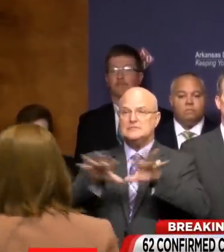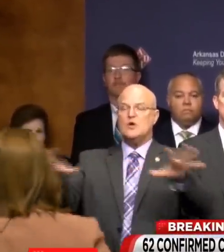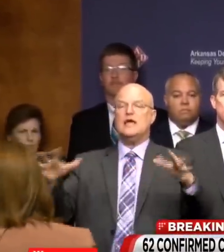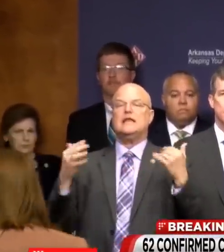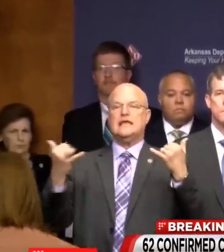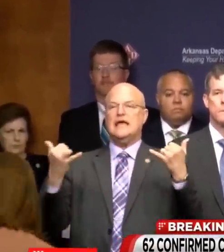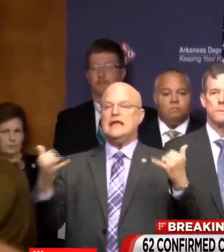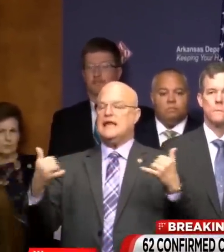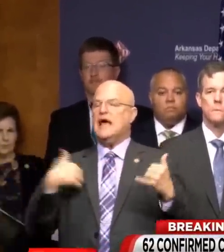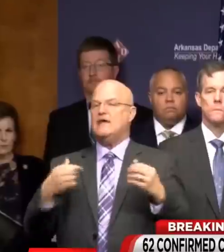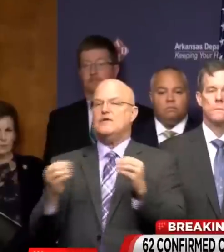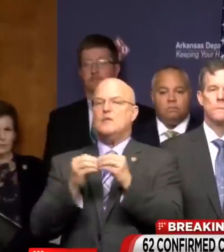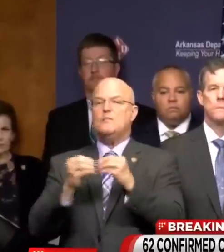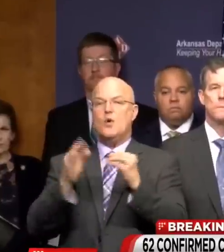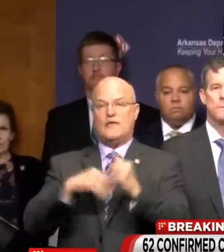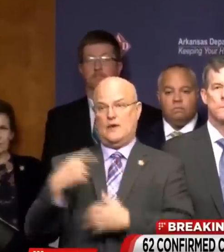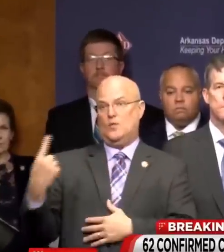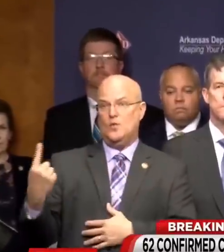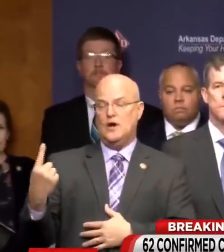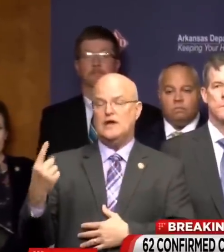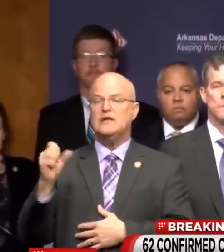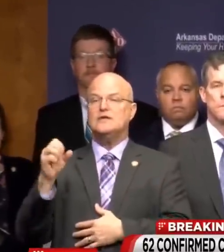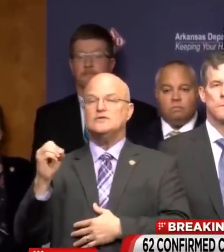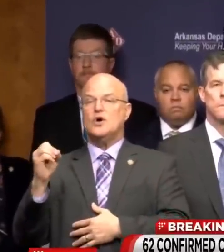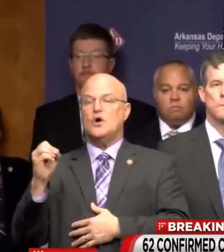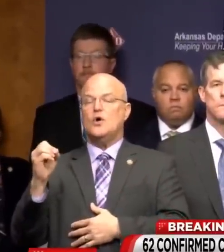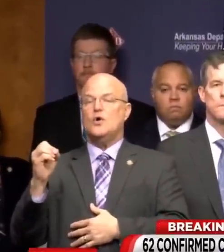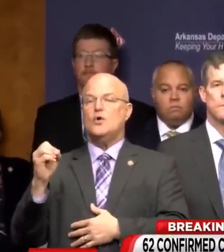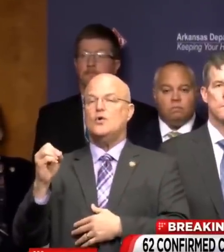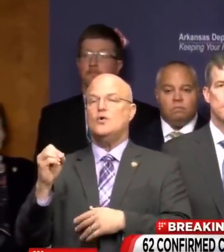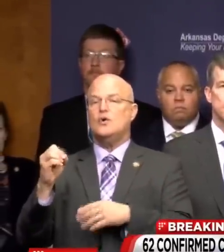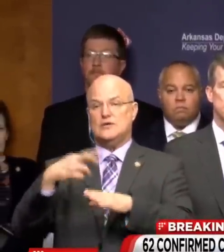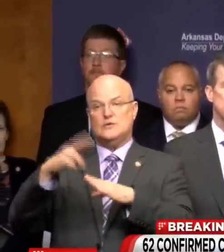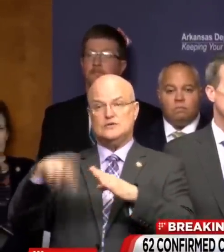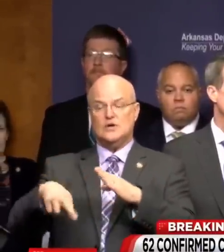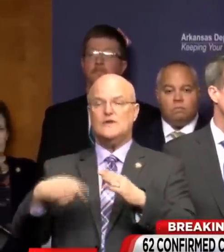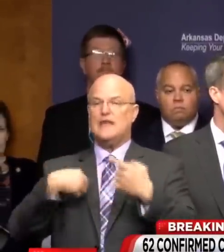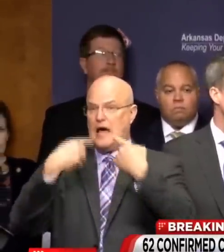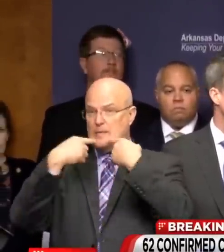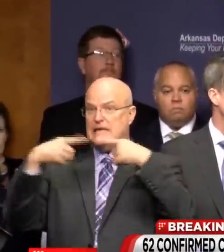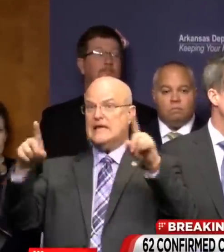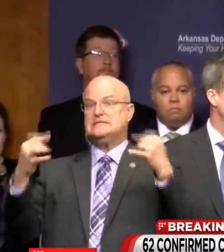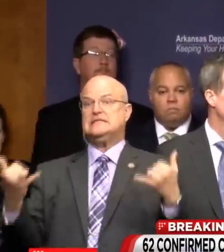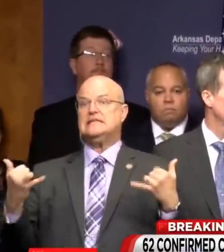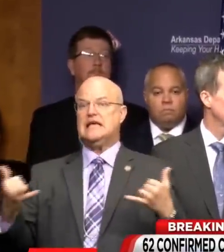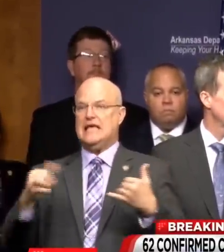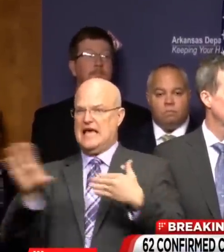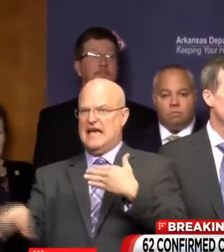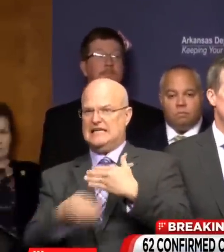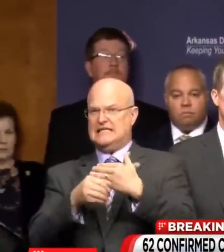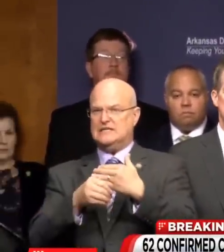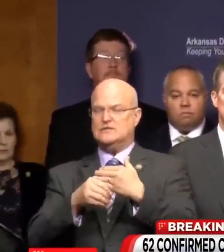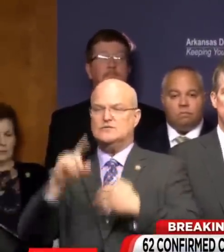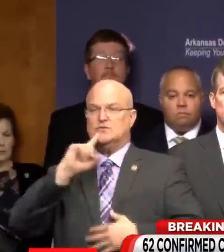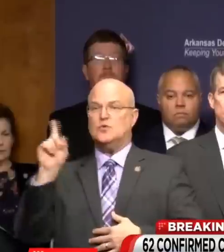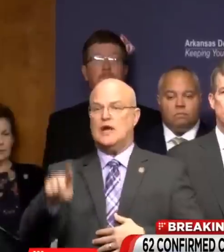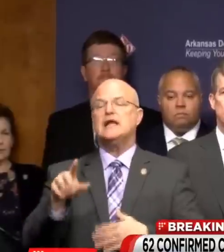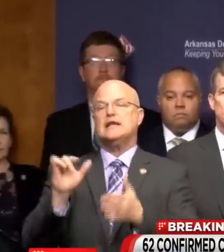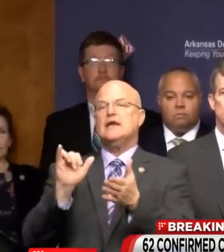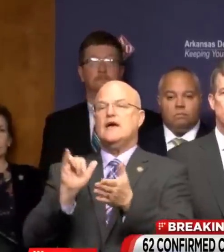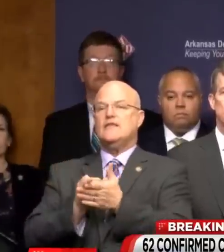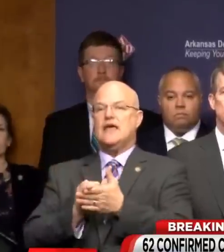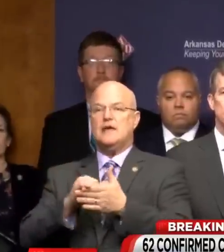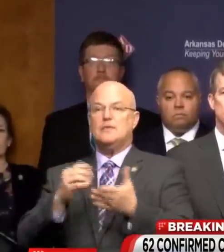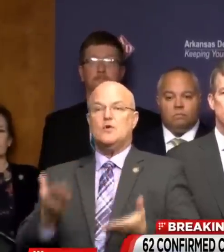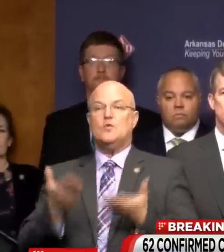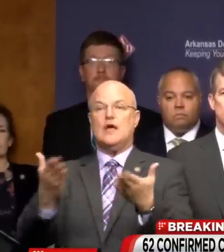now there's more than just one. And so as a result of that, I'm announcing today additional directives that have